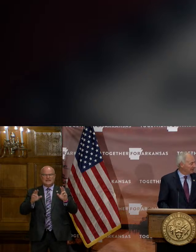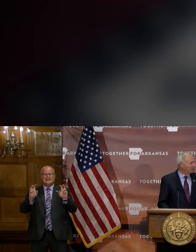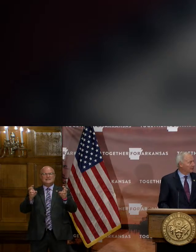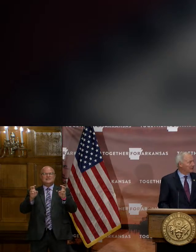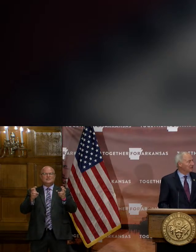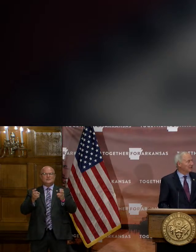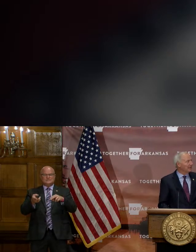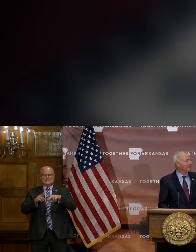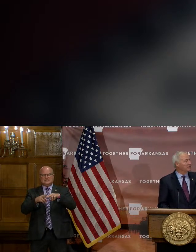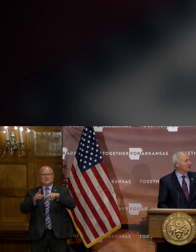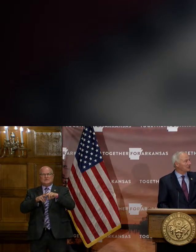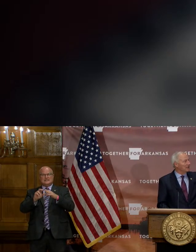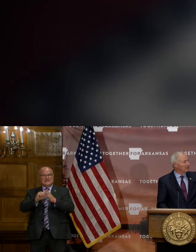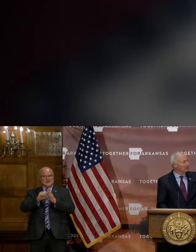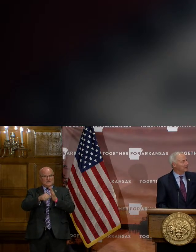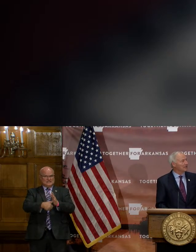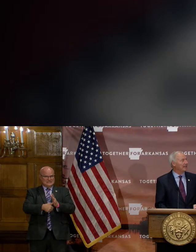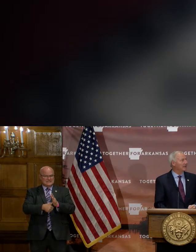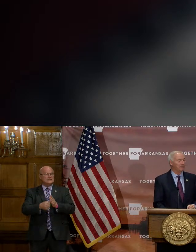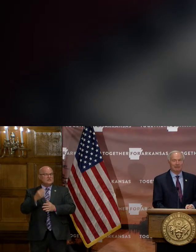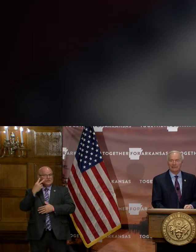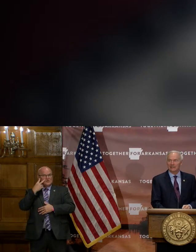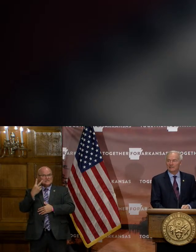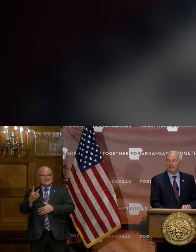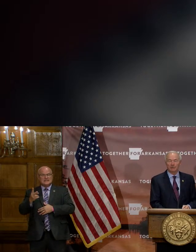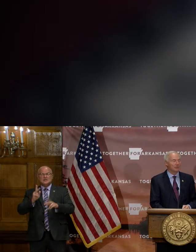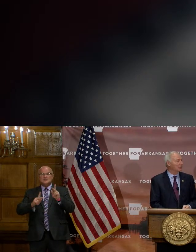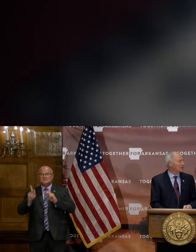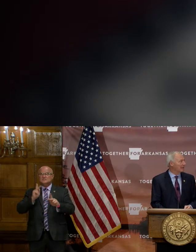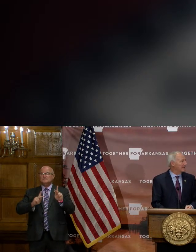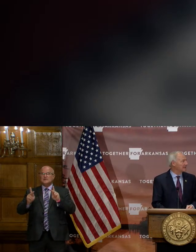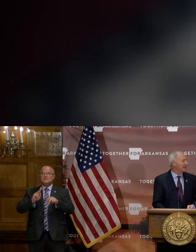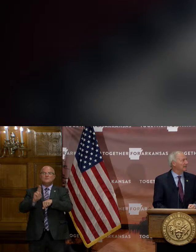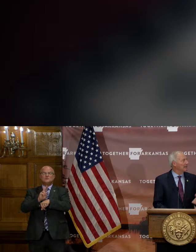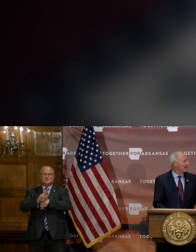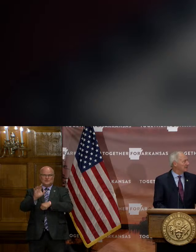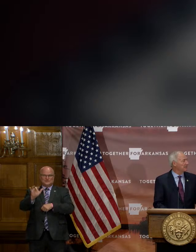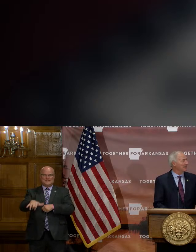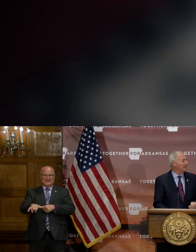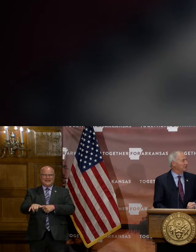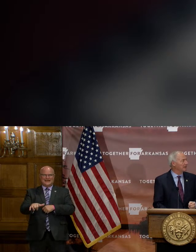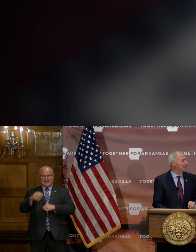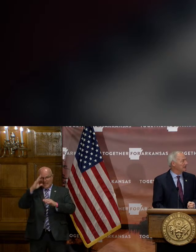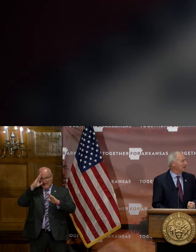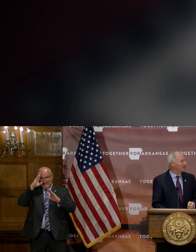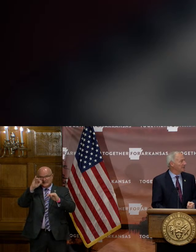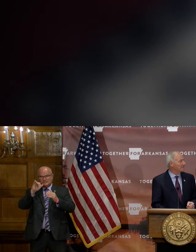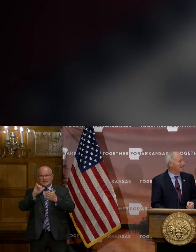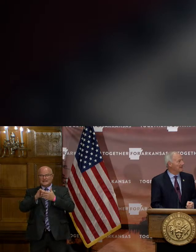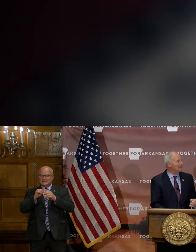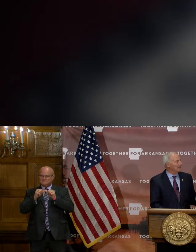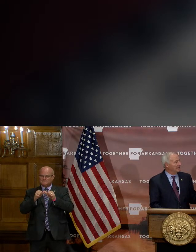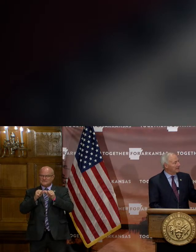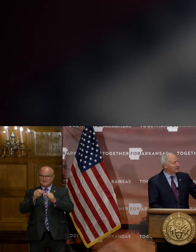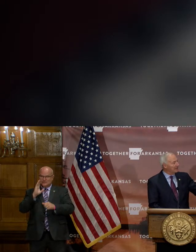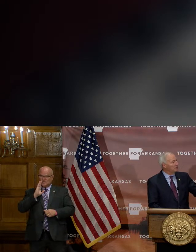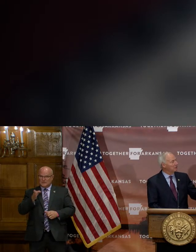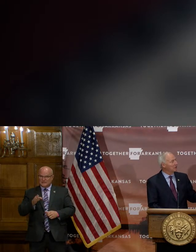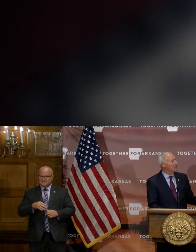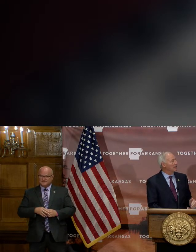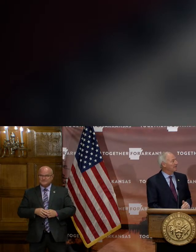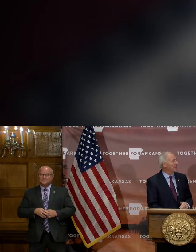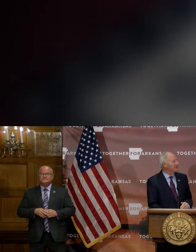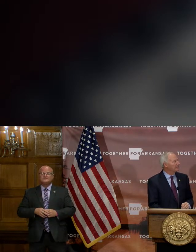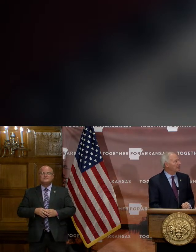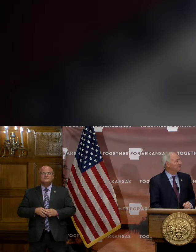of increasing the emphasis. You can see how the public continues to utilize that. I expect that trend to continue. This gives